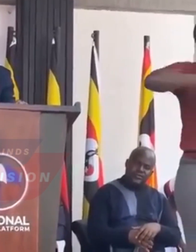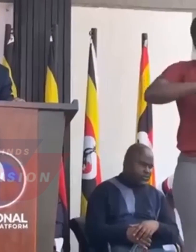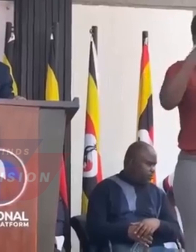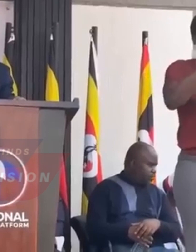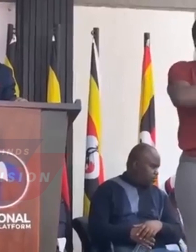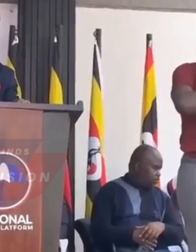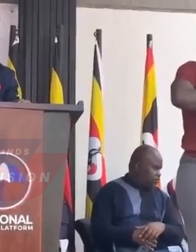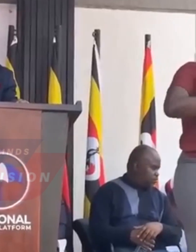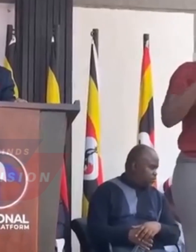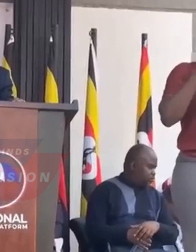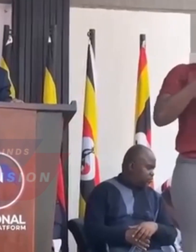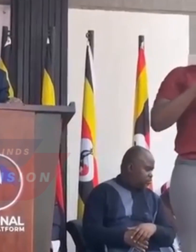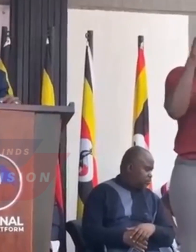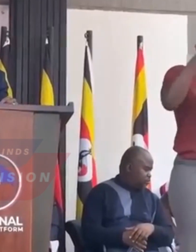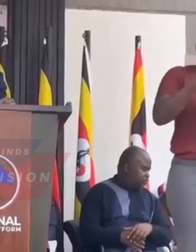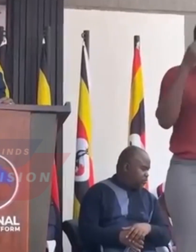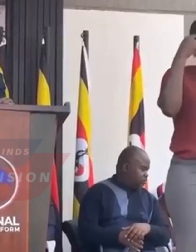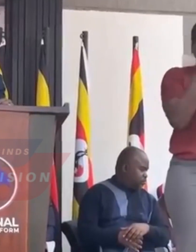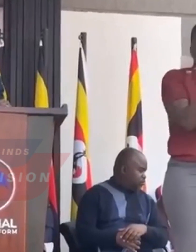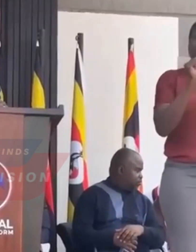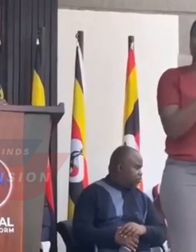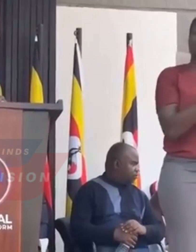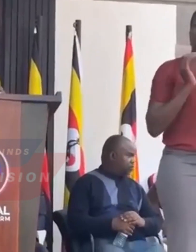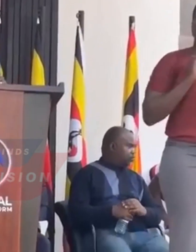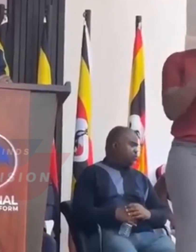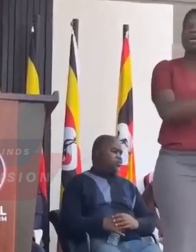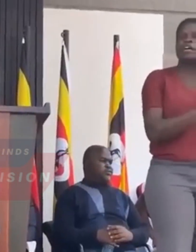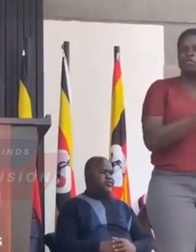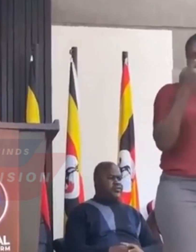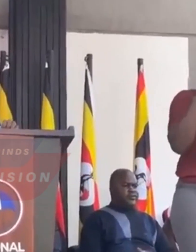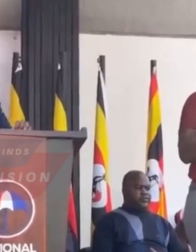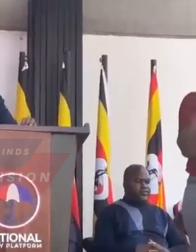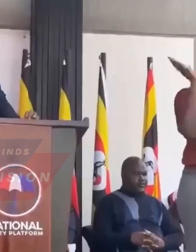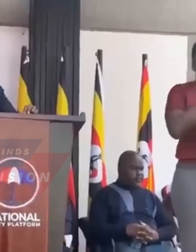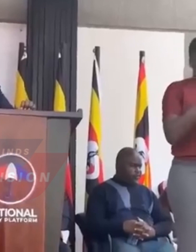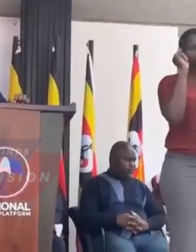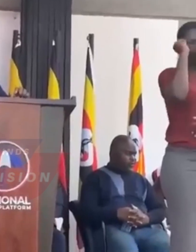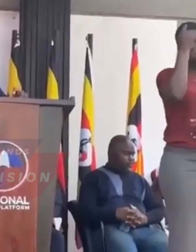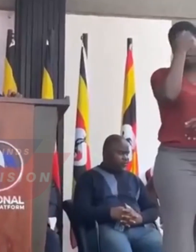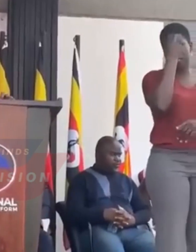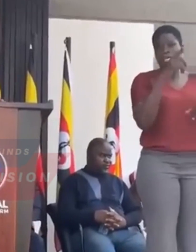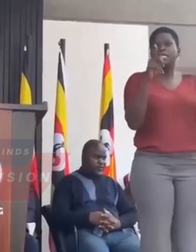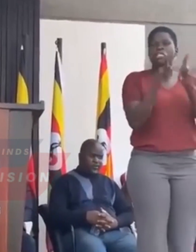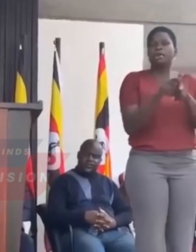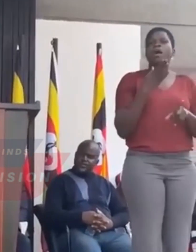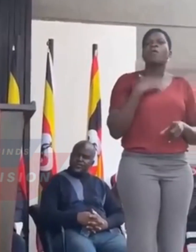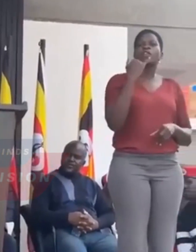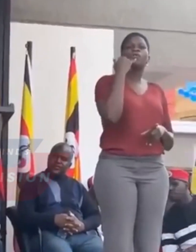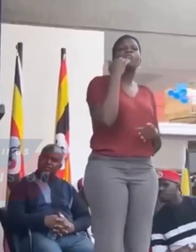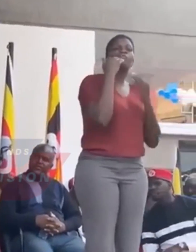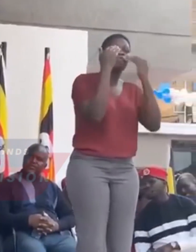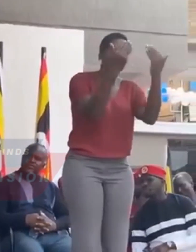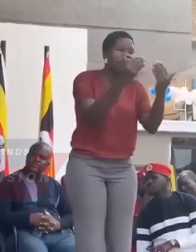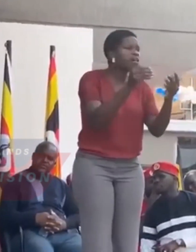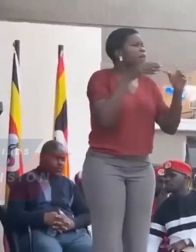that we are all involved in to free our country from tyranny. I want to thank